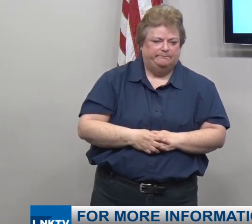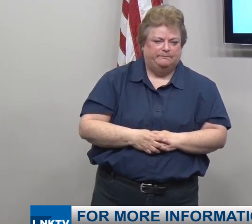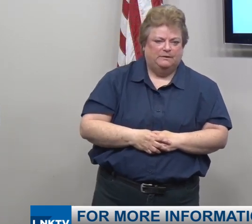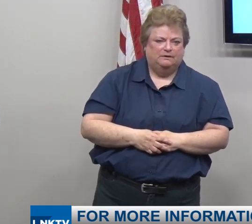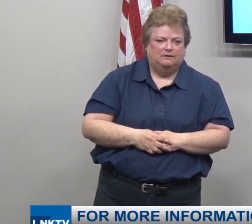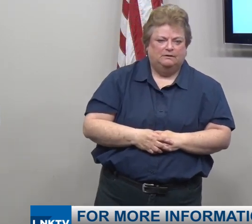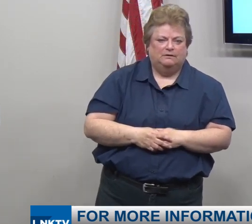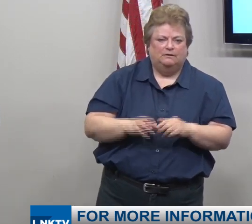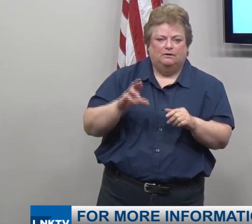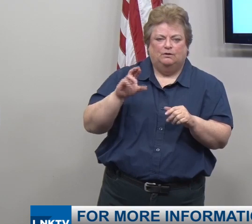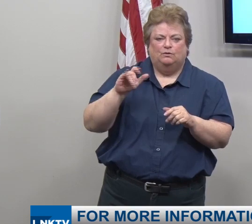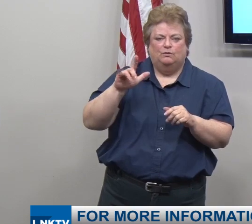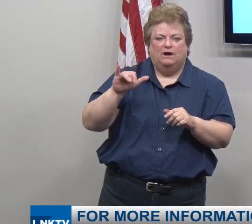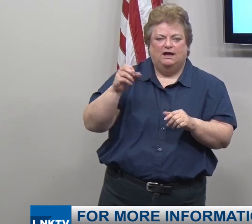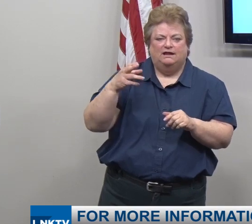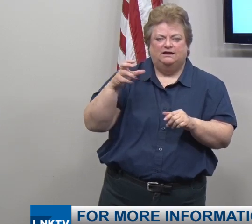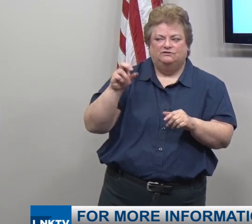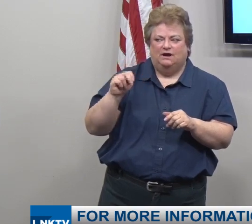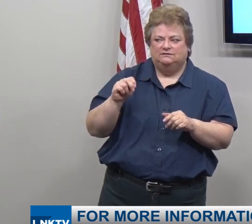I have a question for Director Johnson.